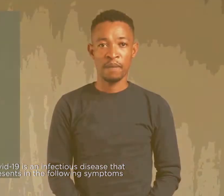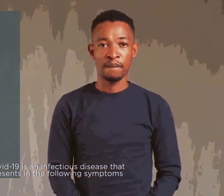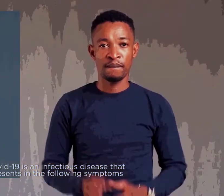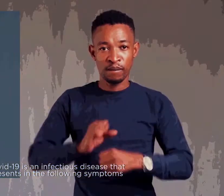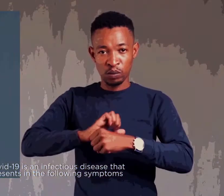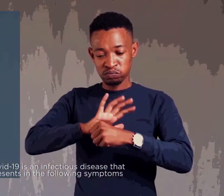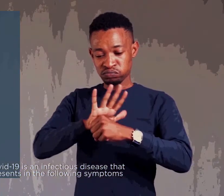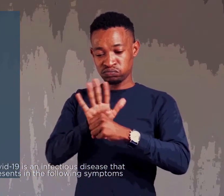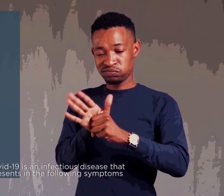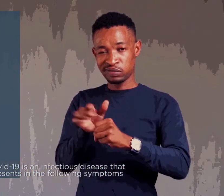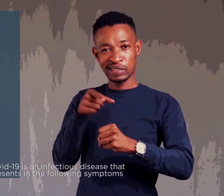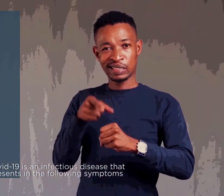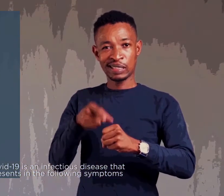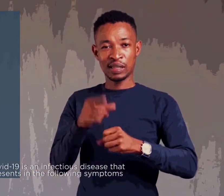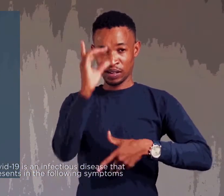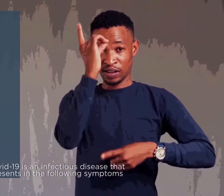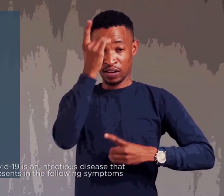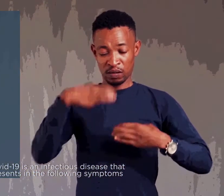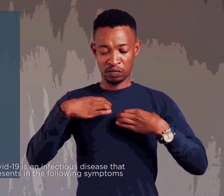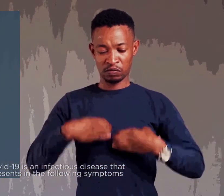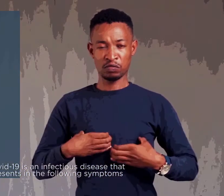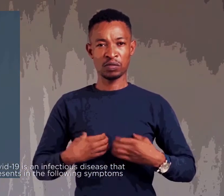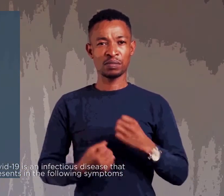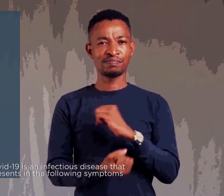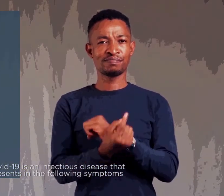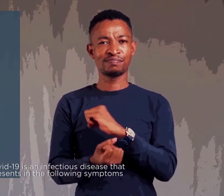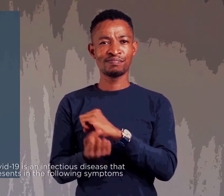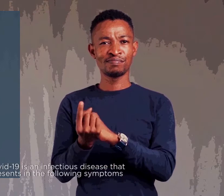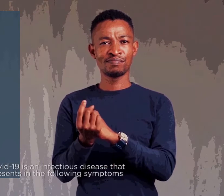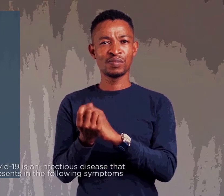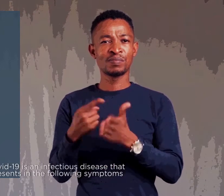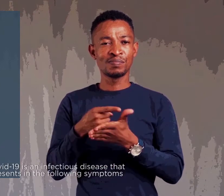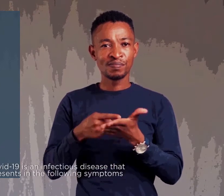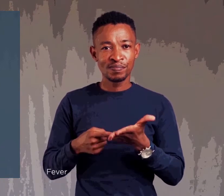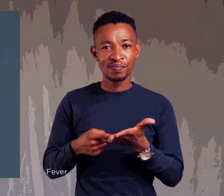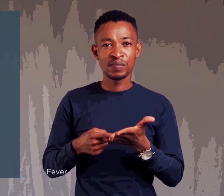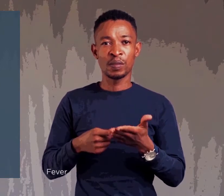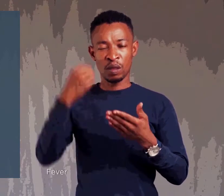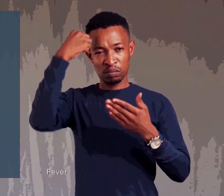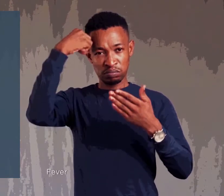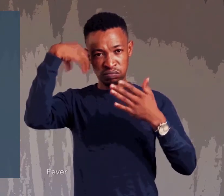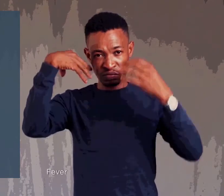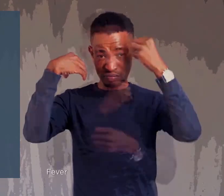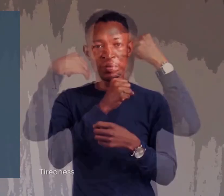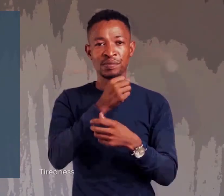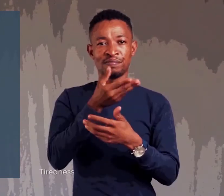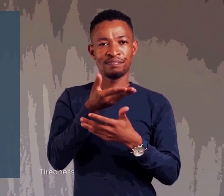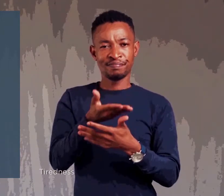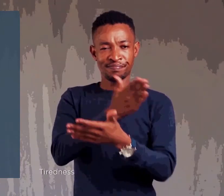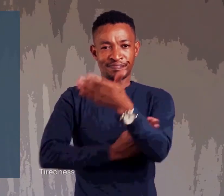COVID-19 ke bolwetse jwa mahatla jo bo supegang ka dikai tse di latelang. Mogote o ko godimo, letsapa,